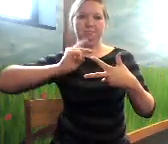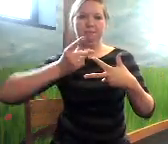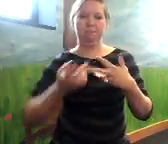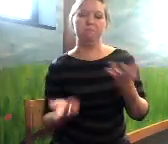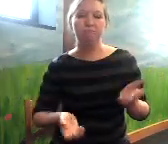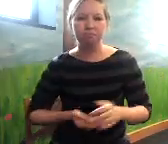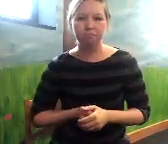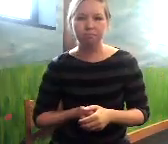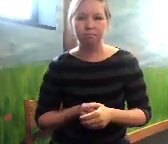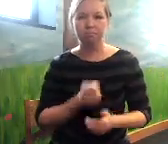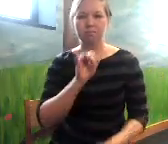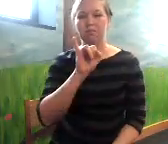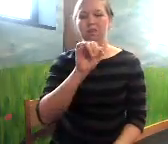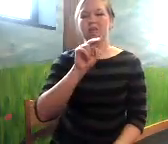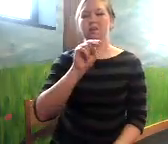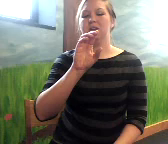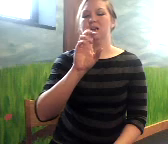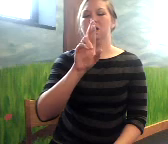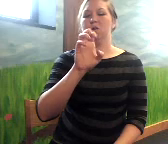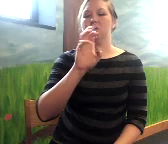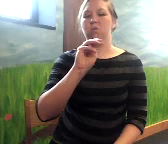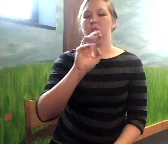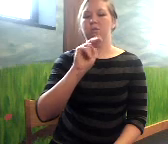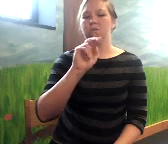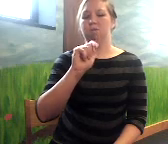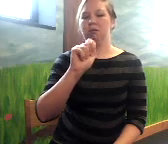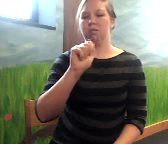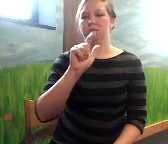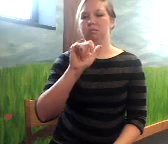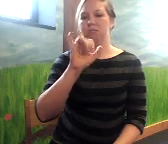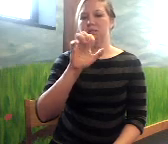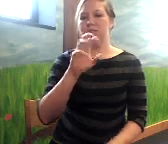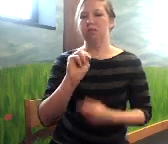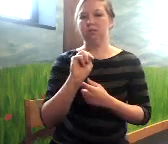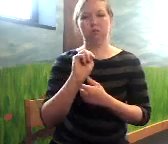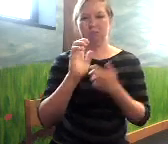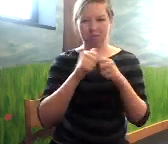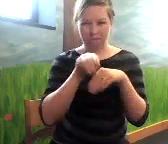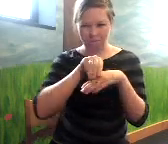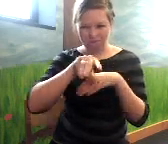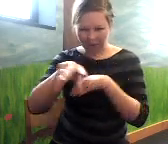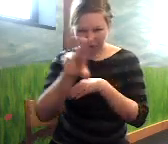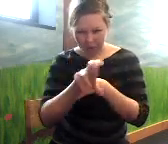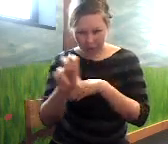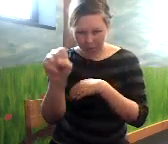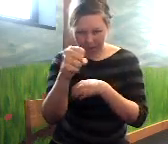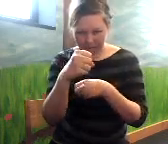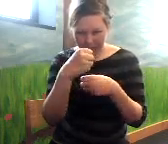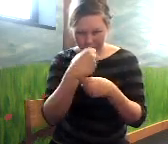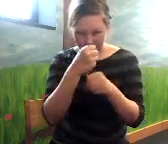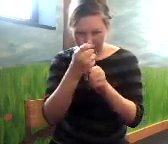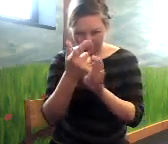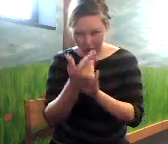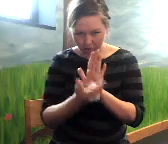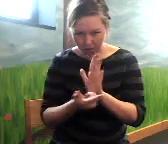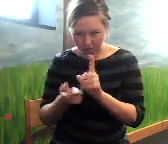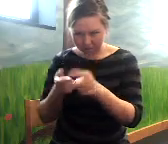Vietnam is this. One president would make a decision about Vietnam and about how many troops to have there, about what to do, where to